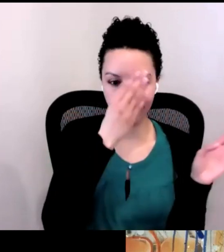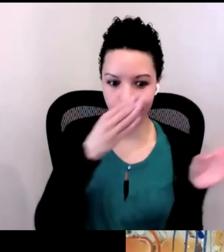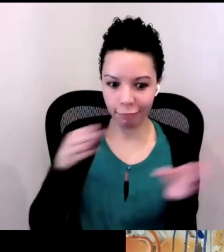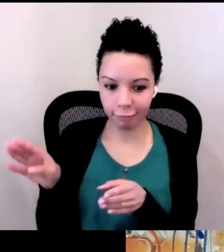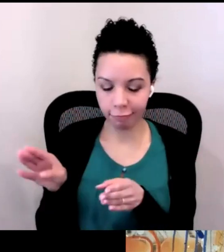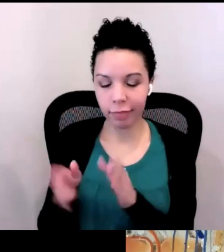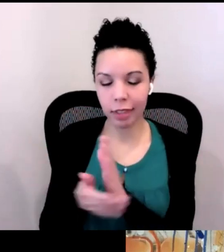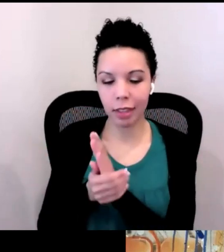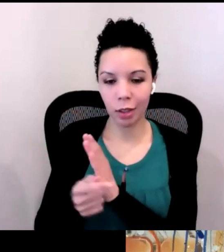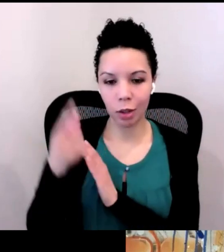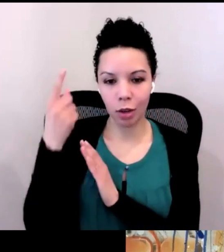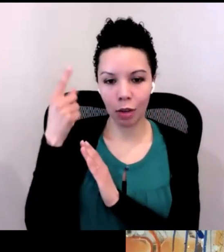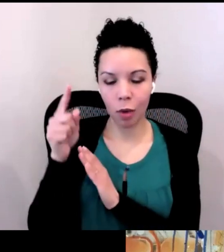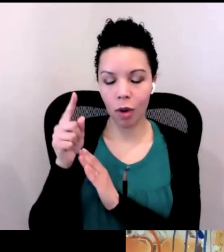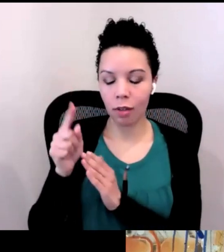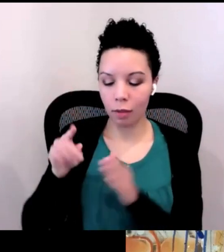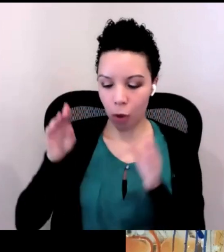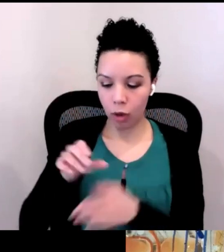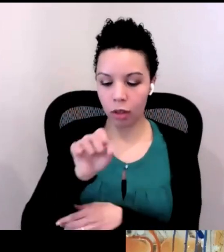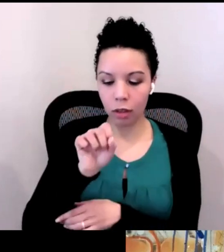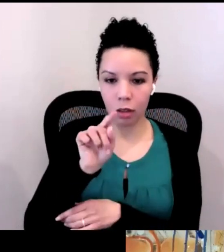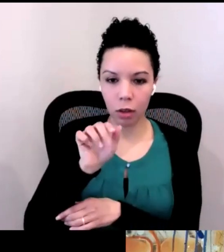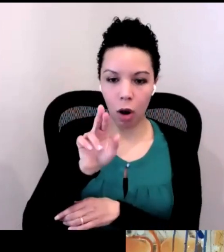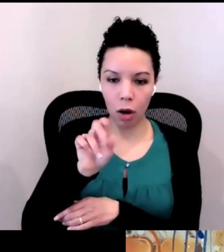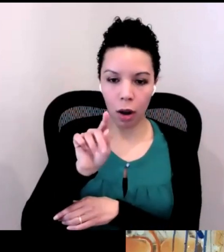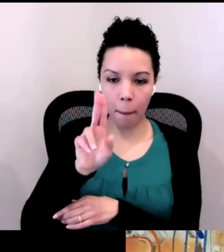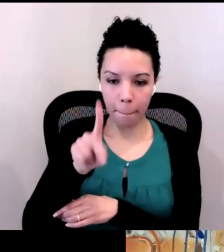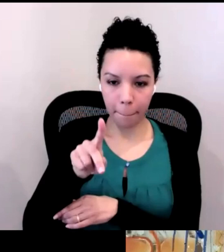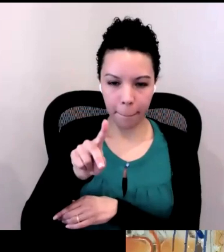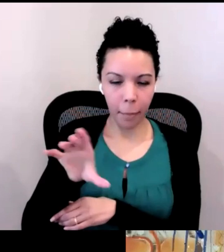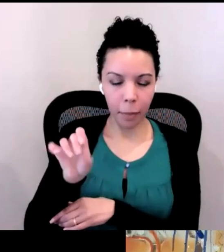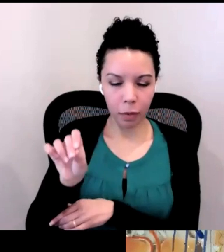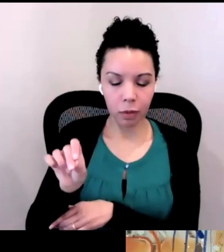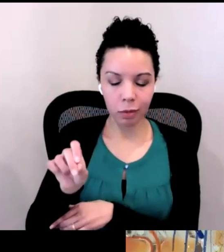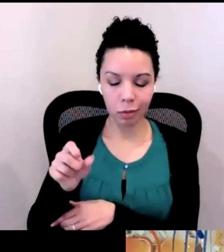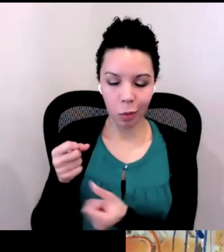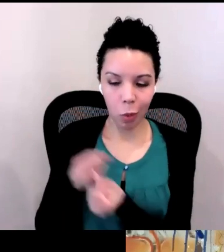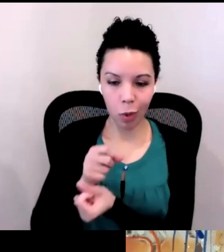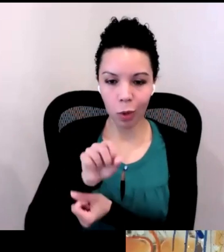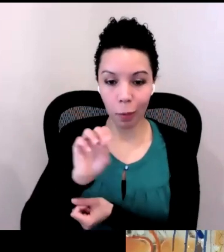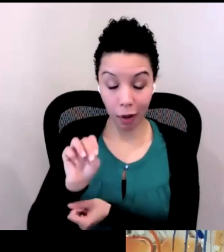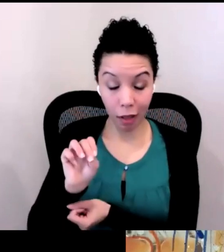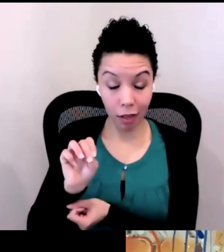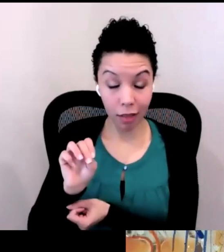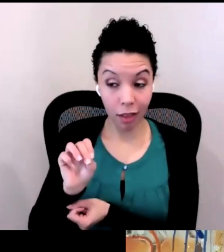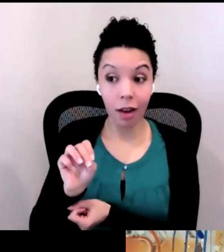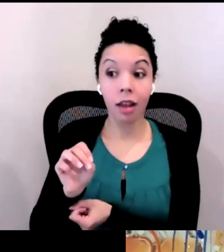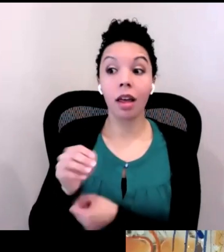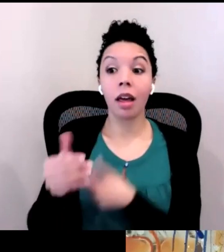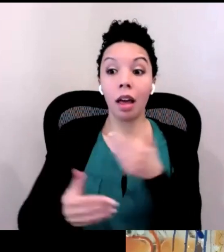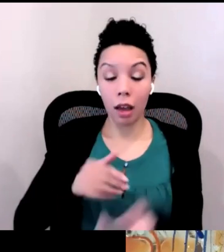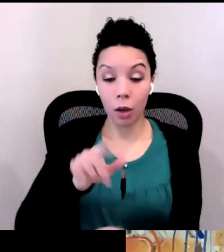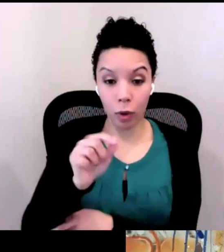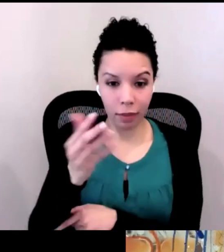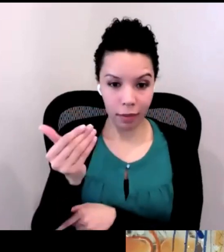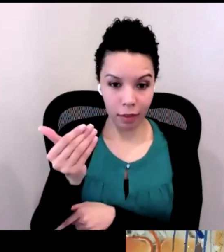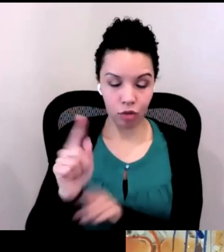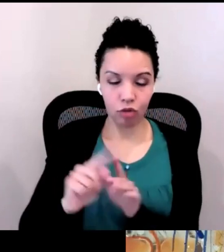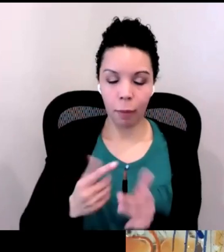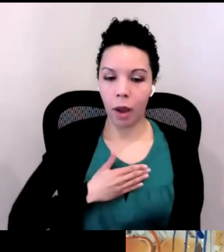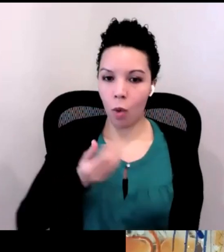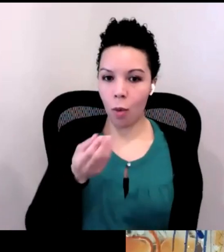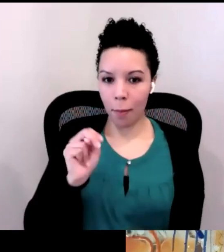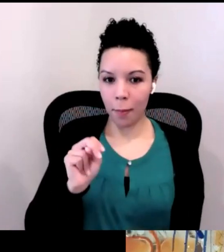with their social media, and then decided to launch my own business in 2015. Wow. Wow. So you've really seen the business from a lot of